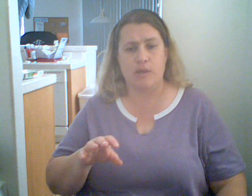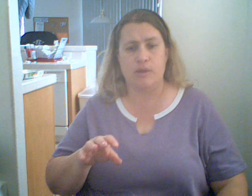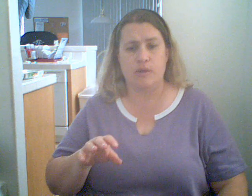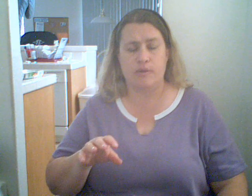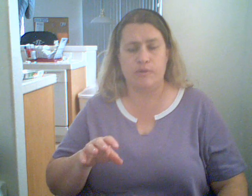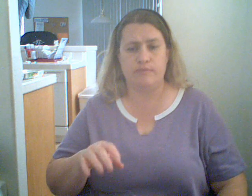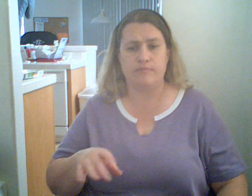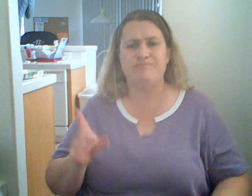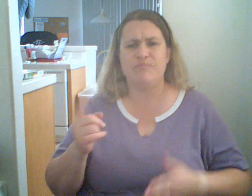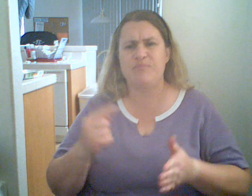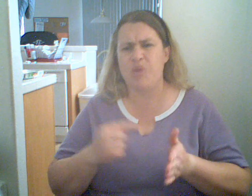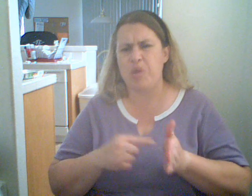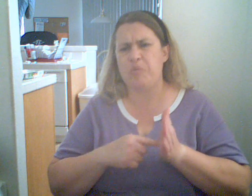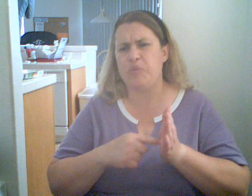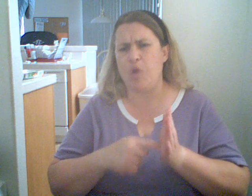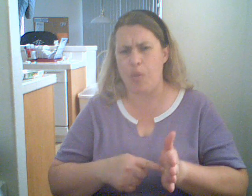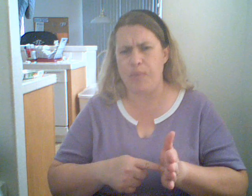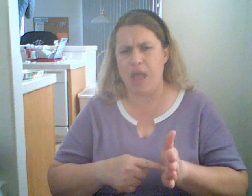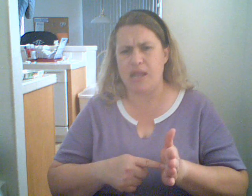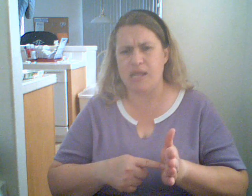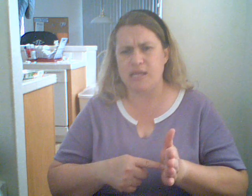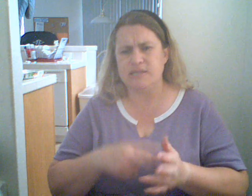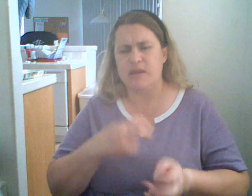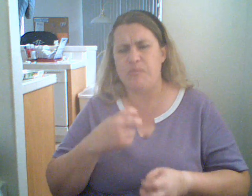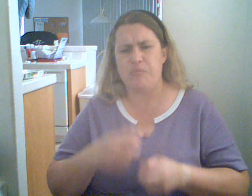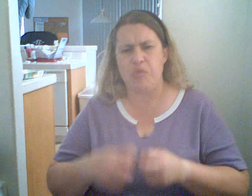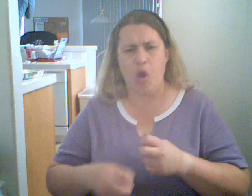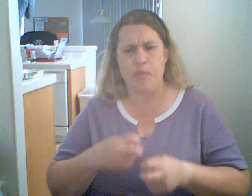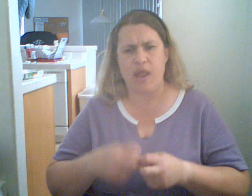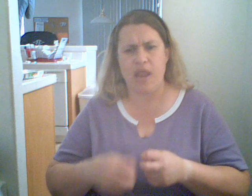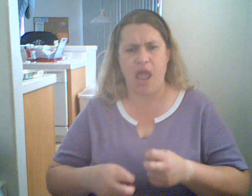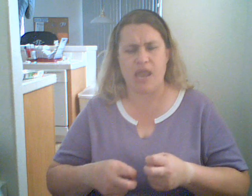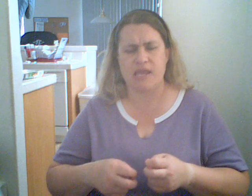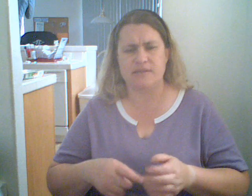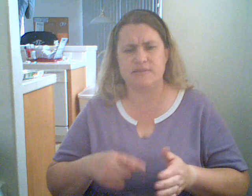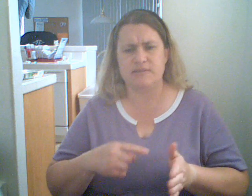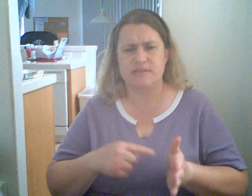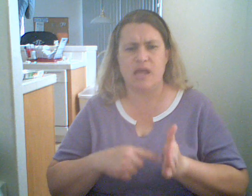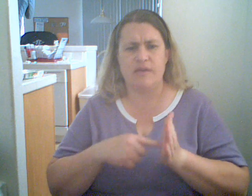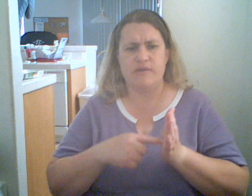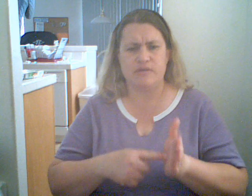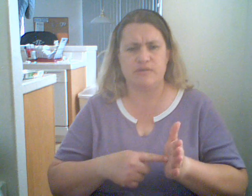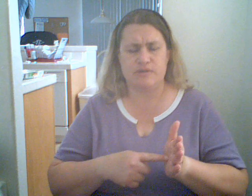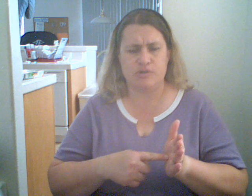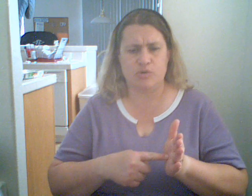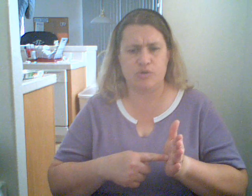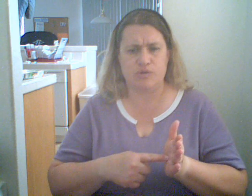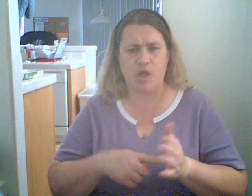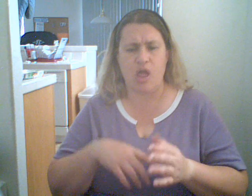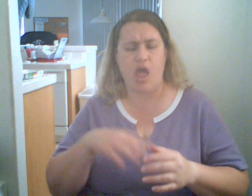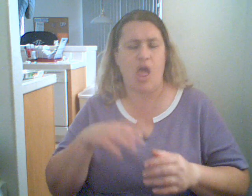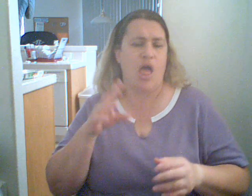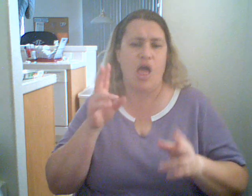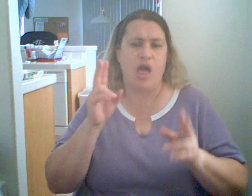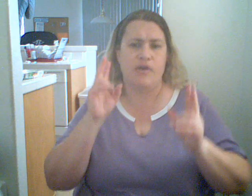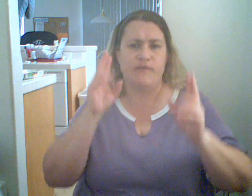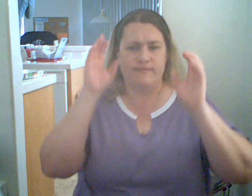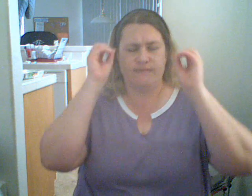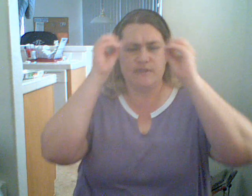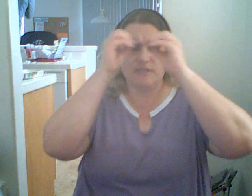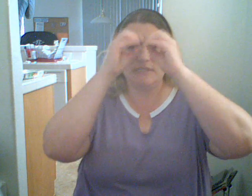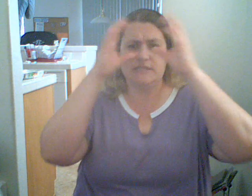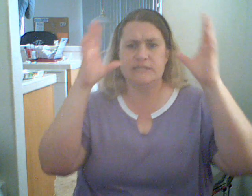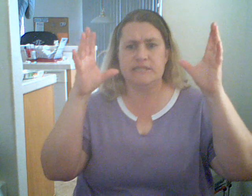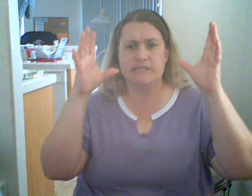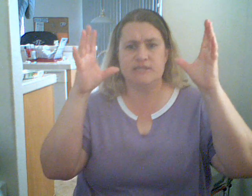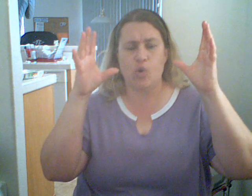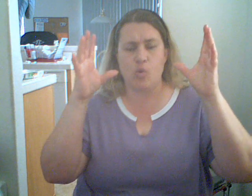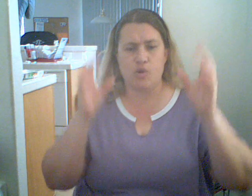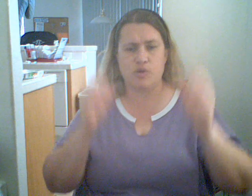example of how settings alter the pragmatic function and form of the discourse, the volume of the